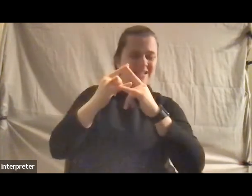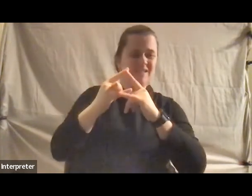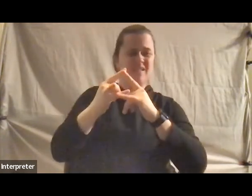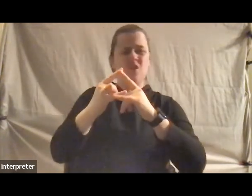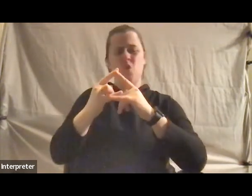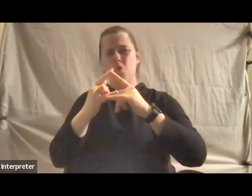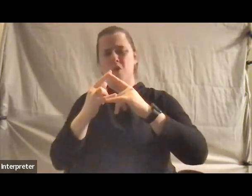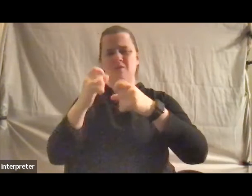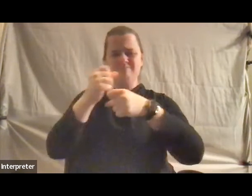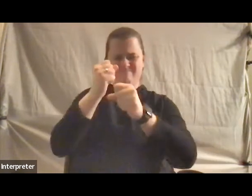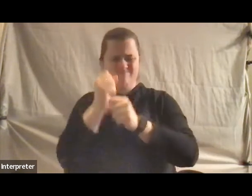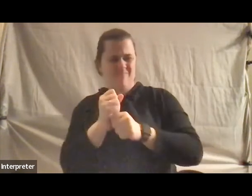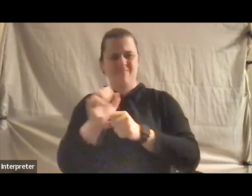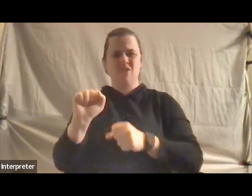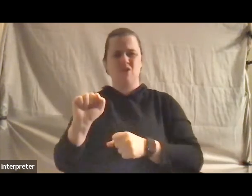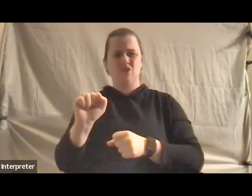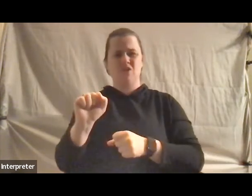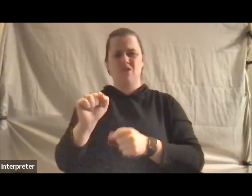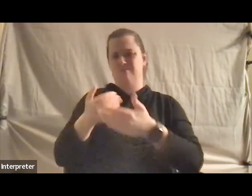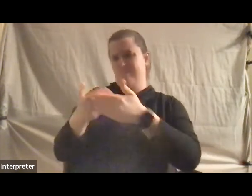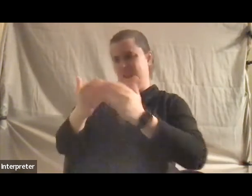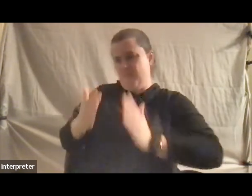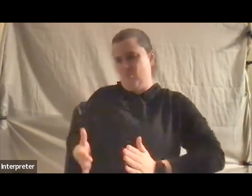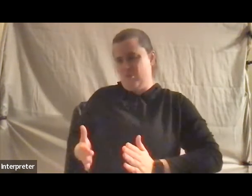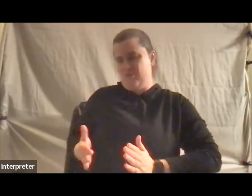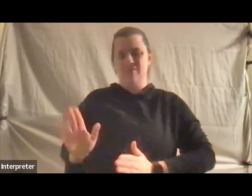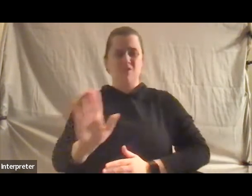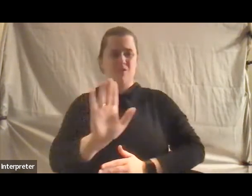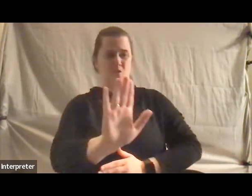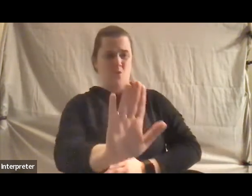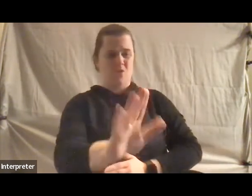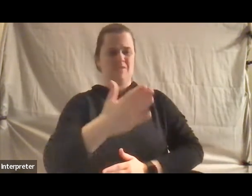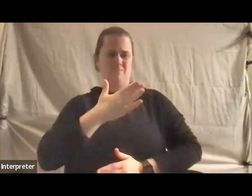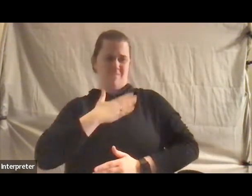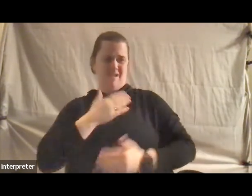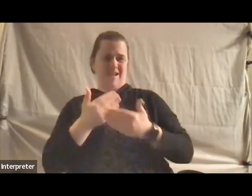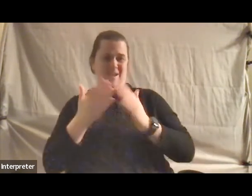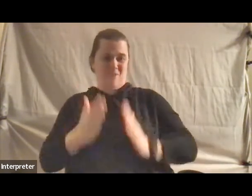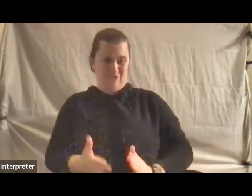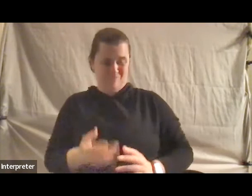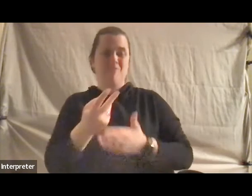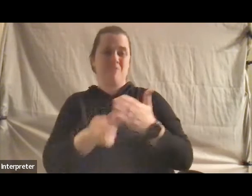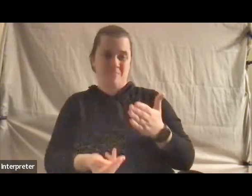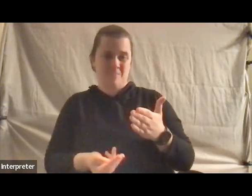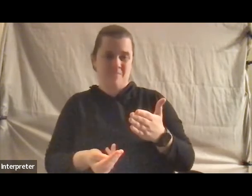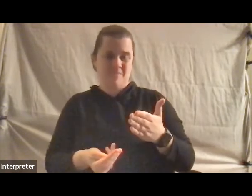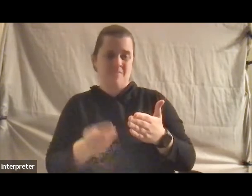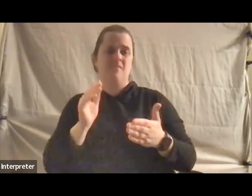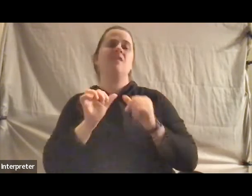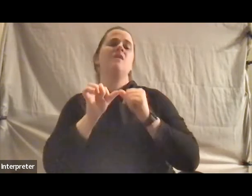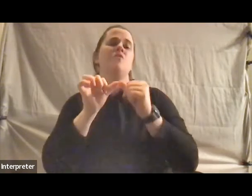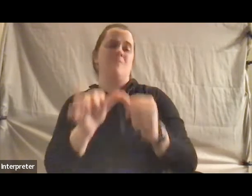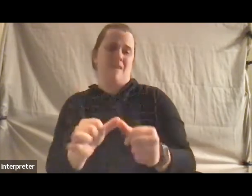structures are our neighbors, yours and mine, and they remain our